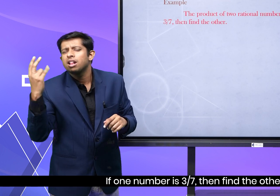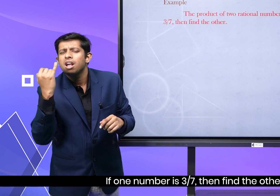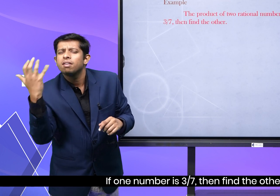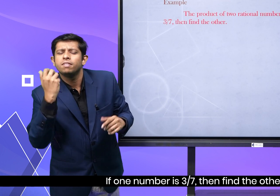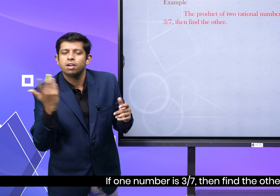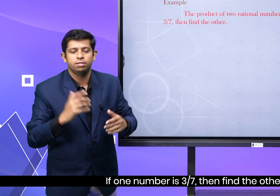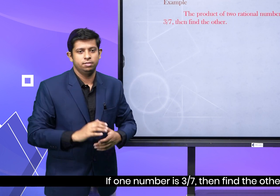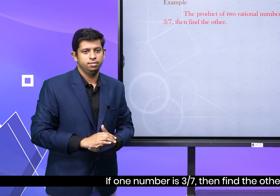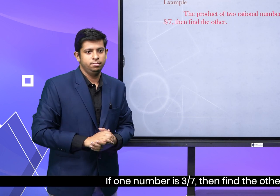other.